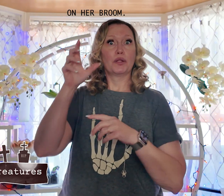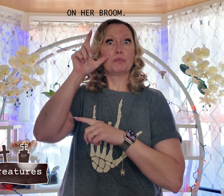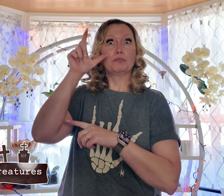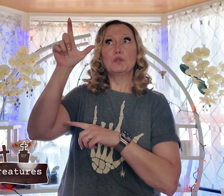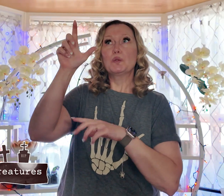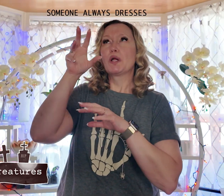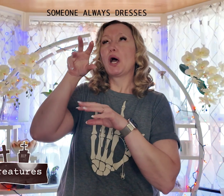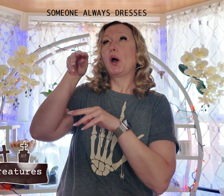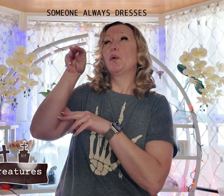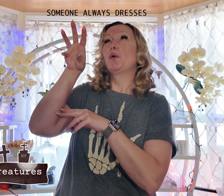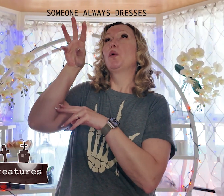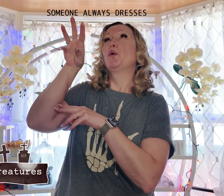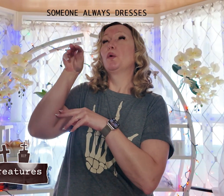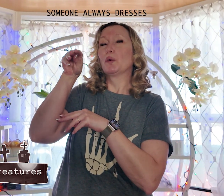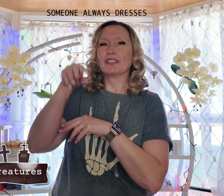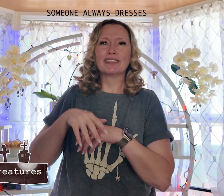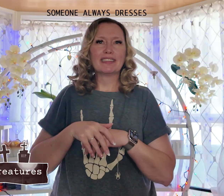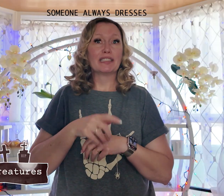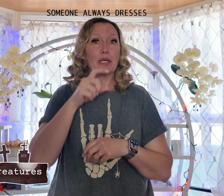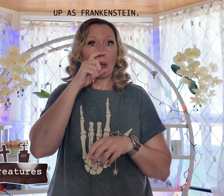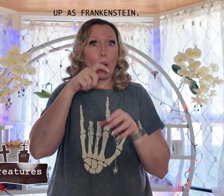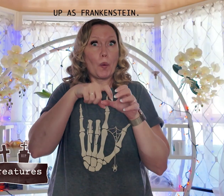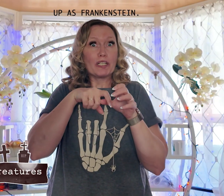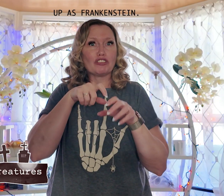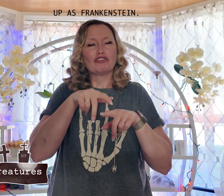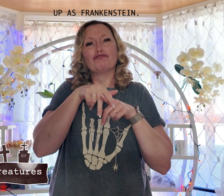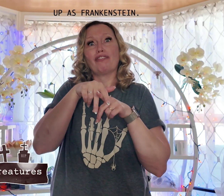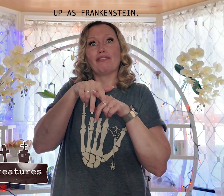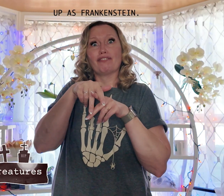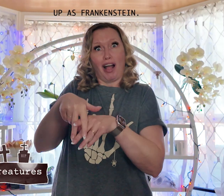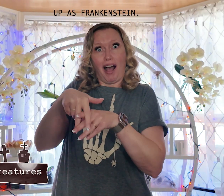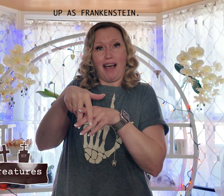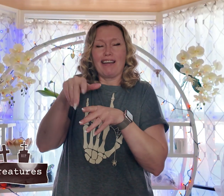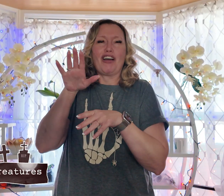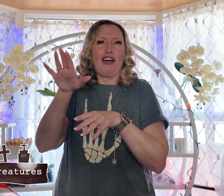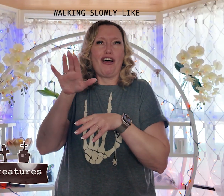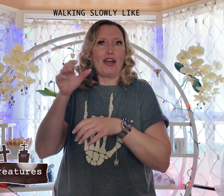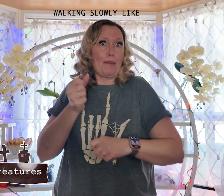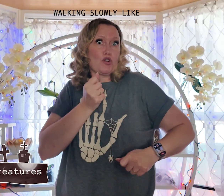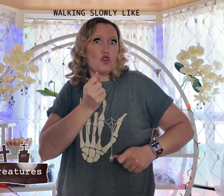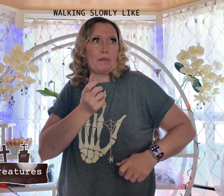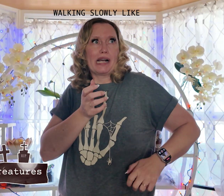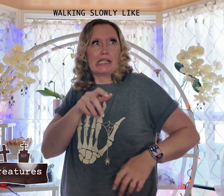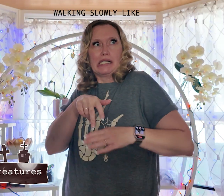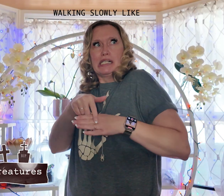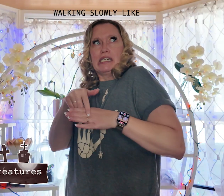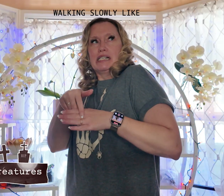broom. Someone always dresses up as Frankenstein, walking slowly like